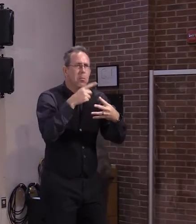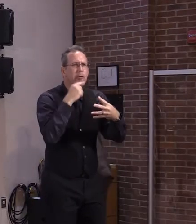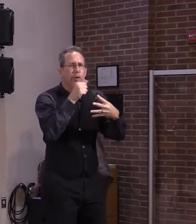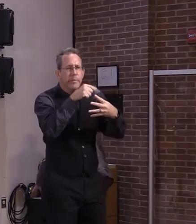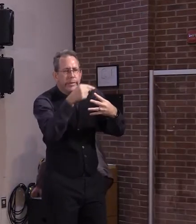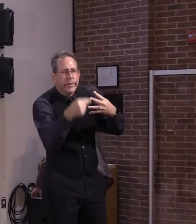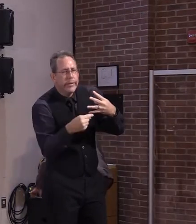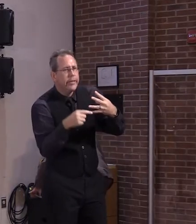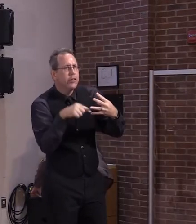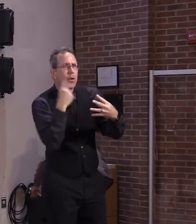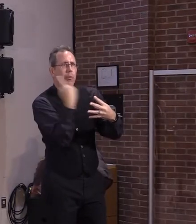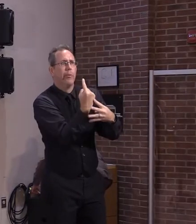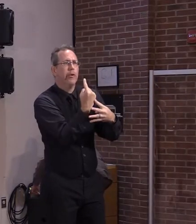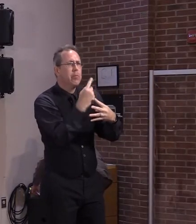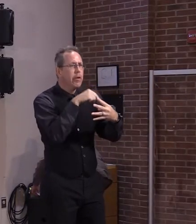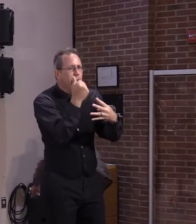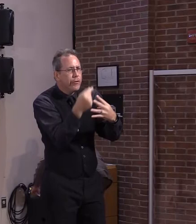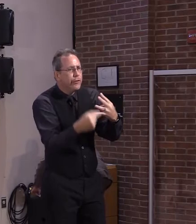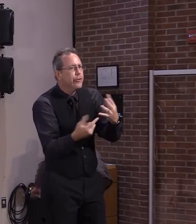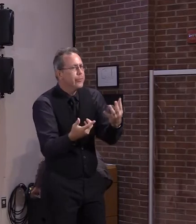way. Okay.